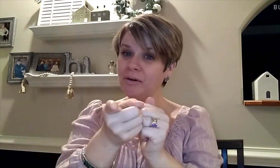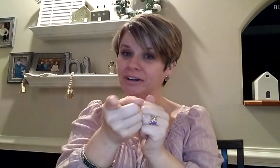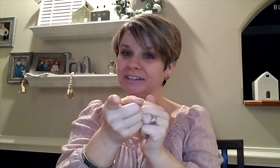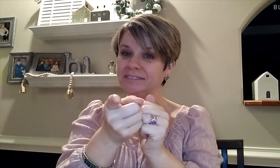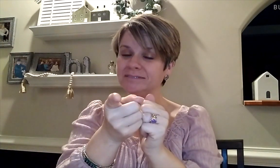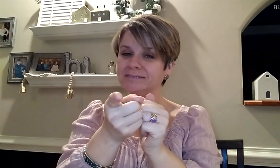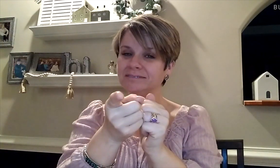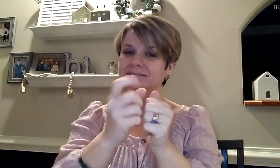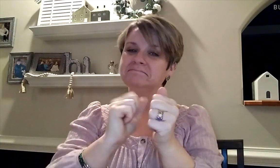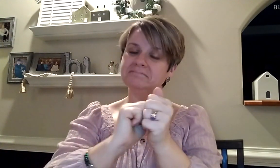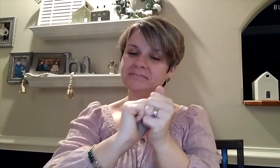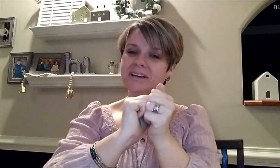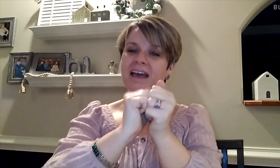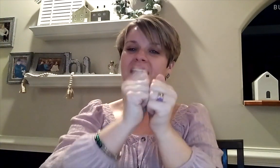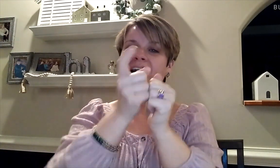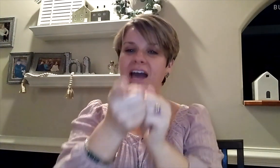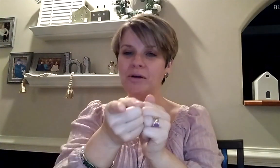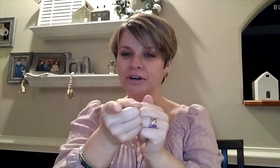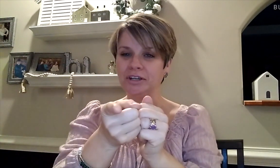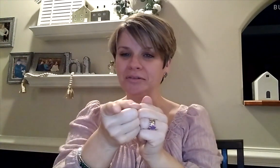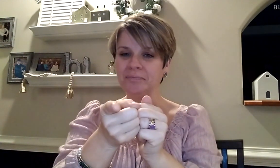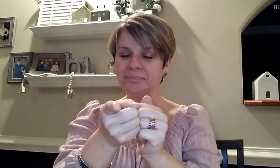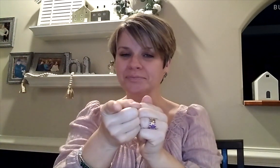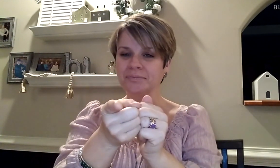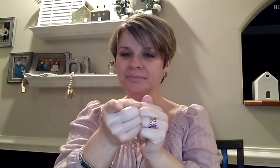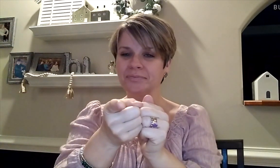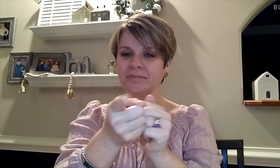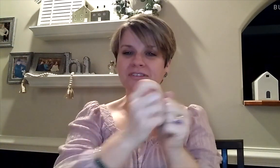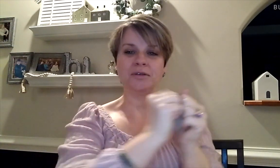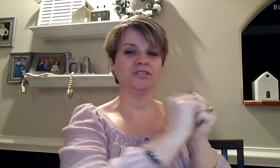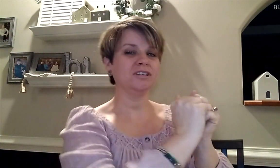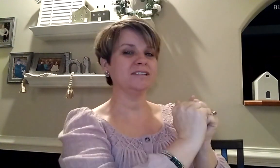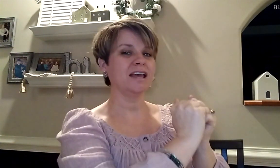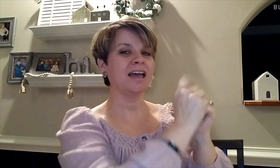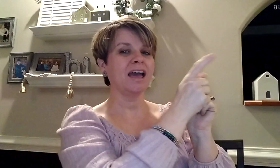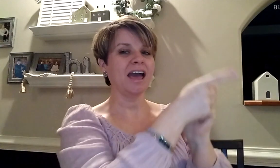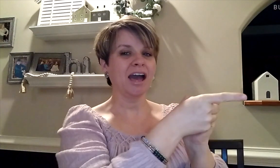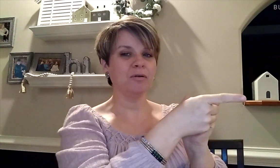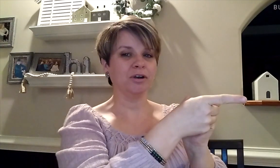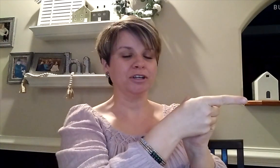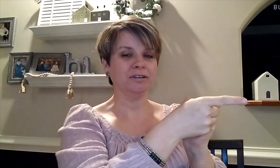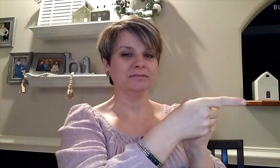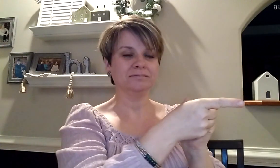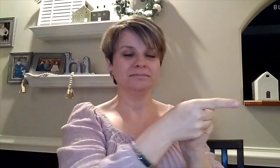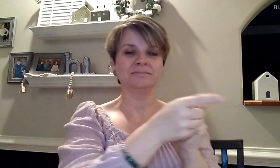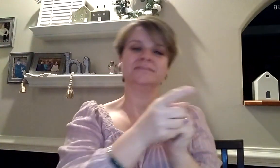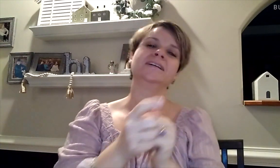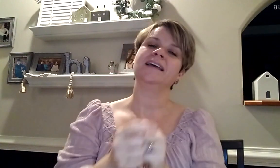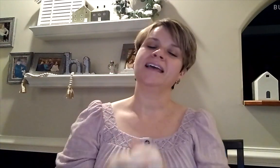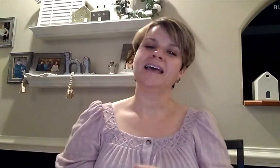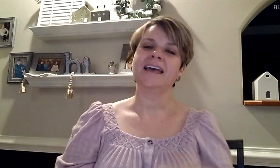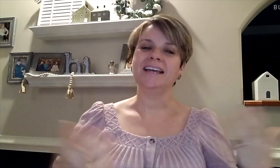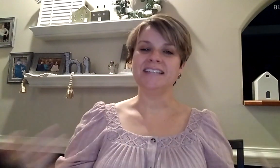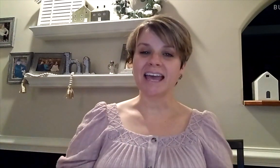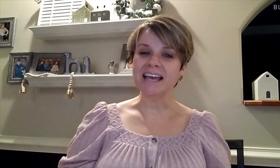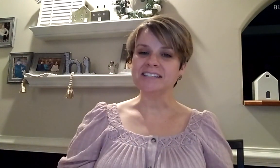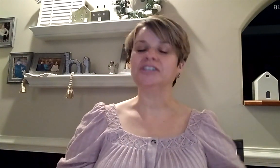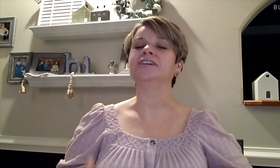you? How are you? So it just, how are you? And to answer, if